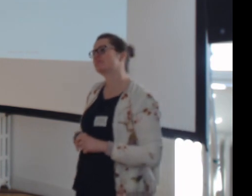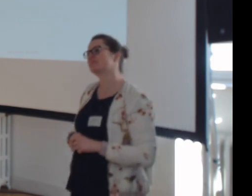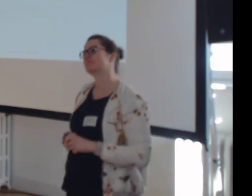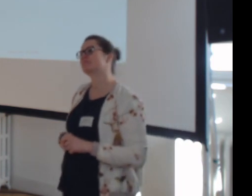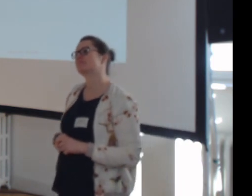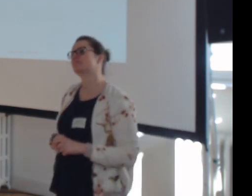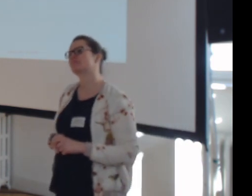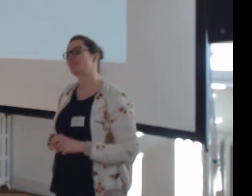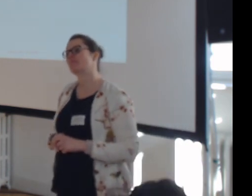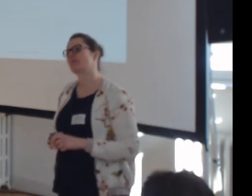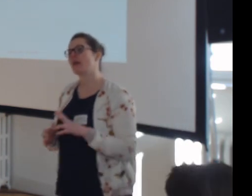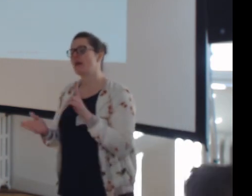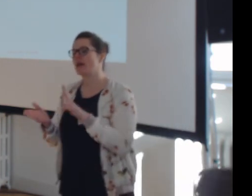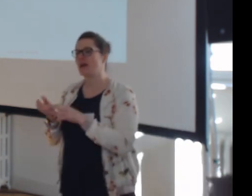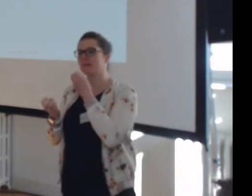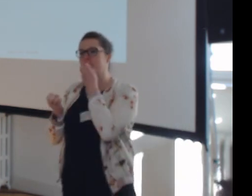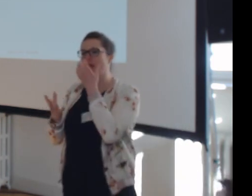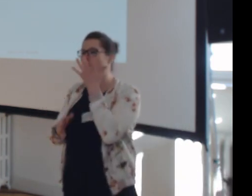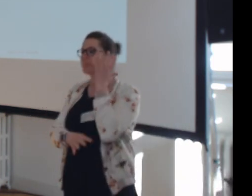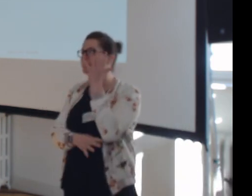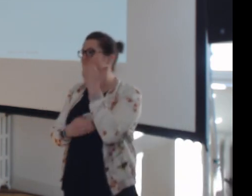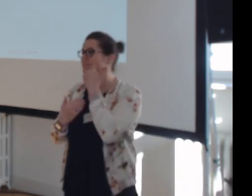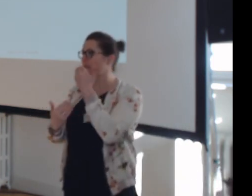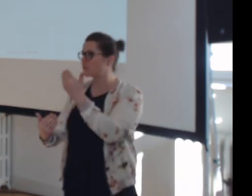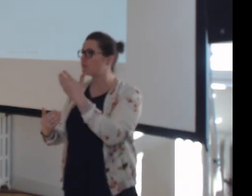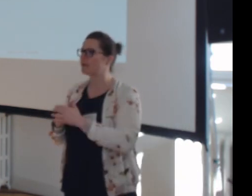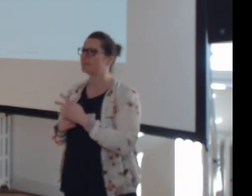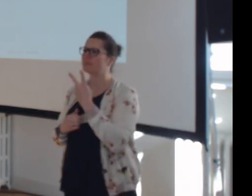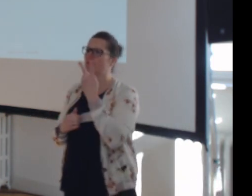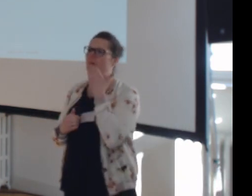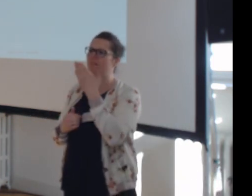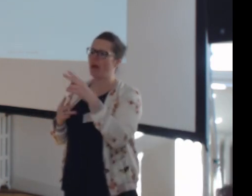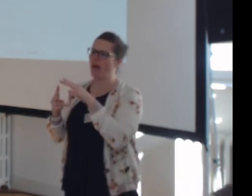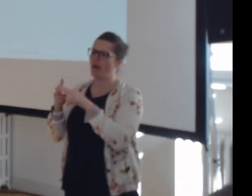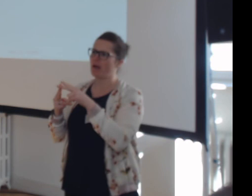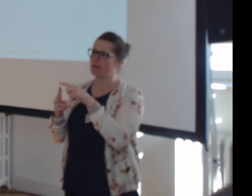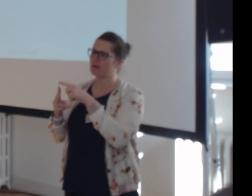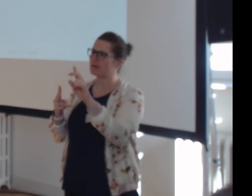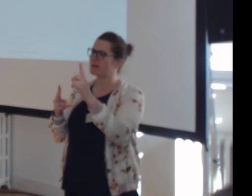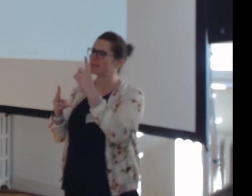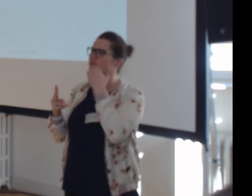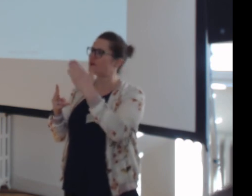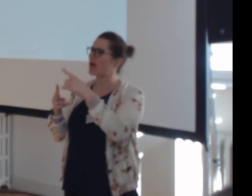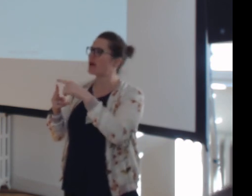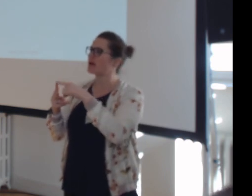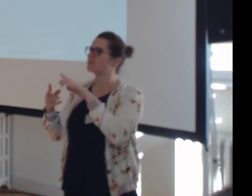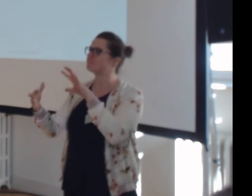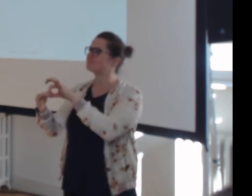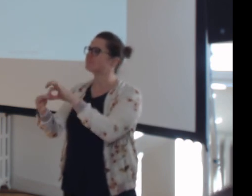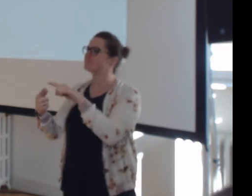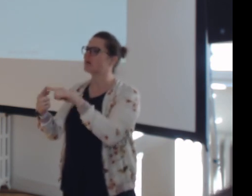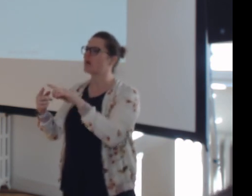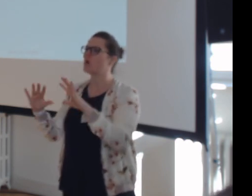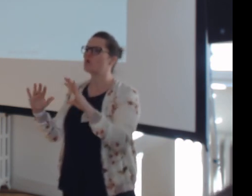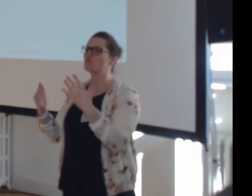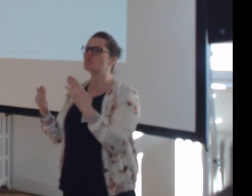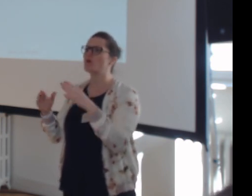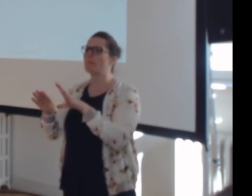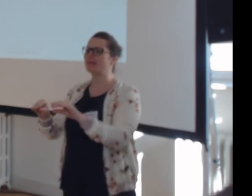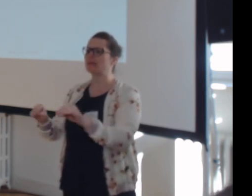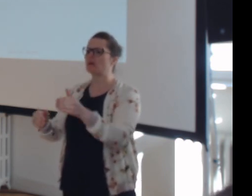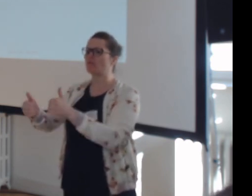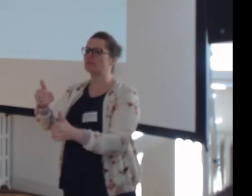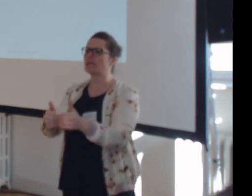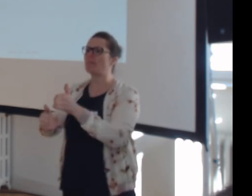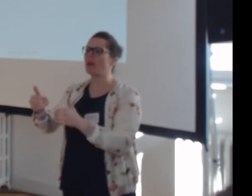Hello. It was a wonderful presentation. Thank you. I have actually two questions. The first is about how to collect the